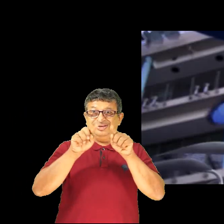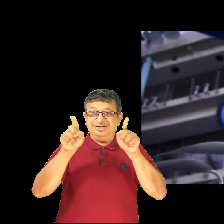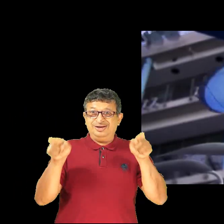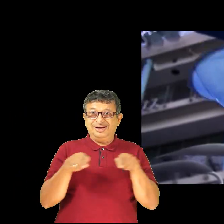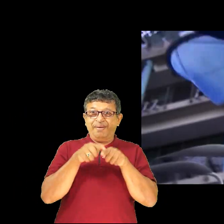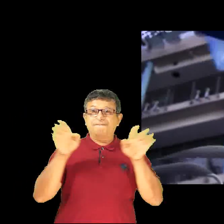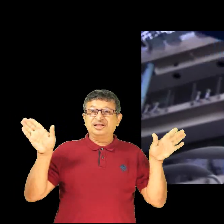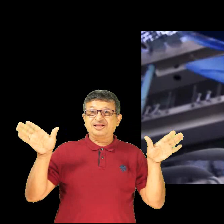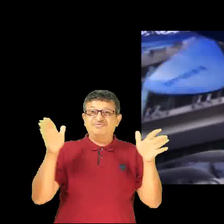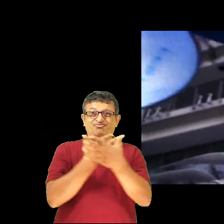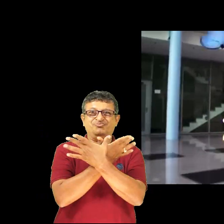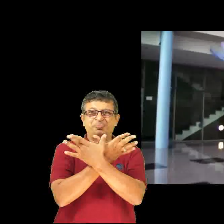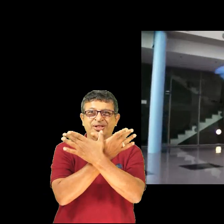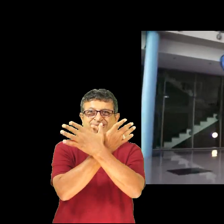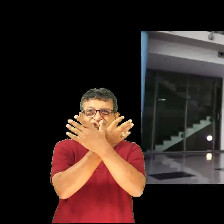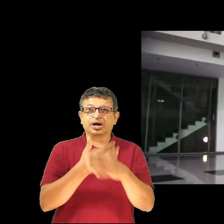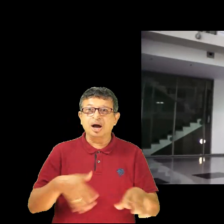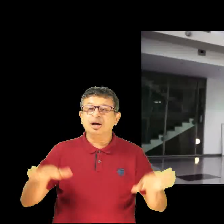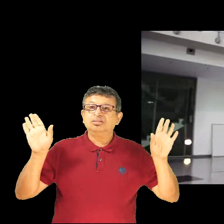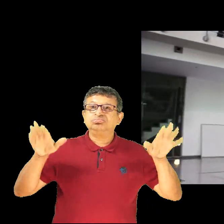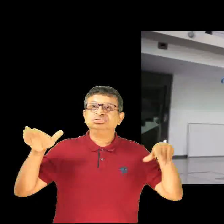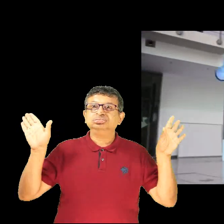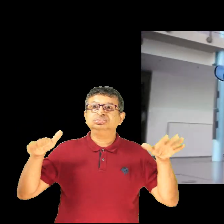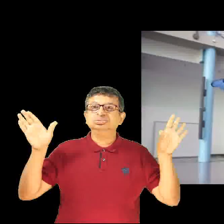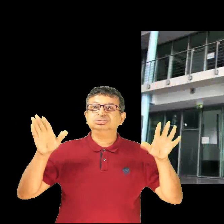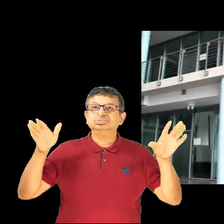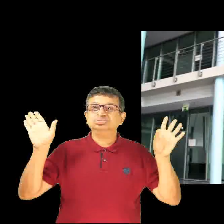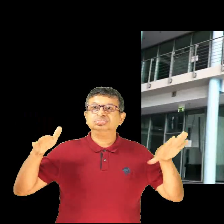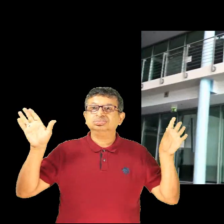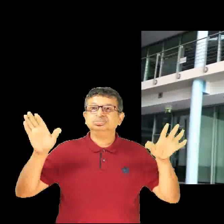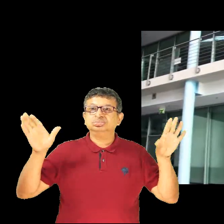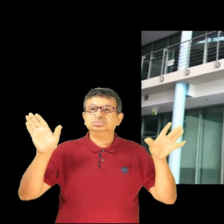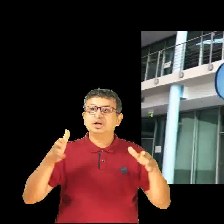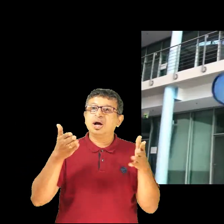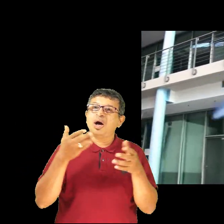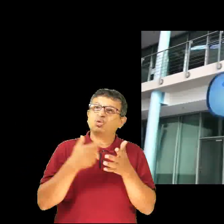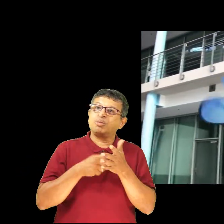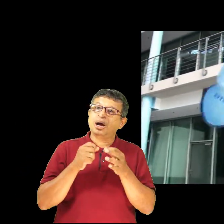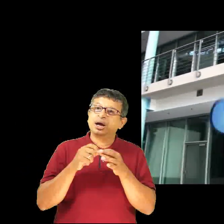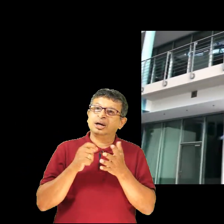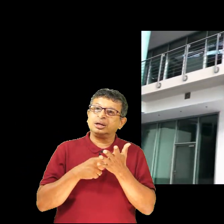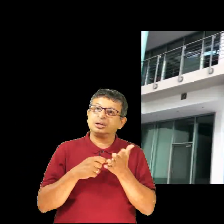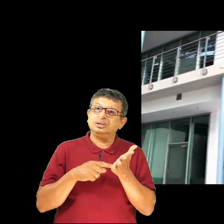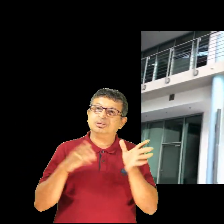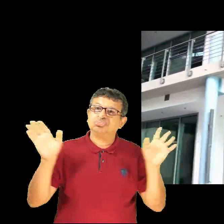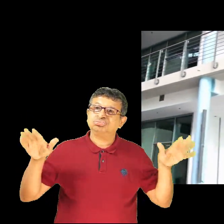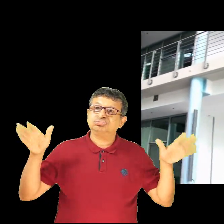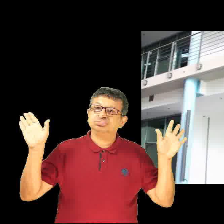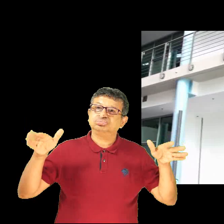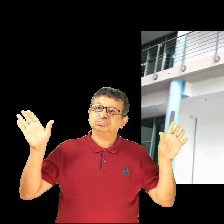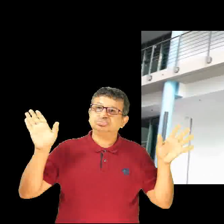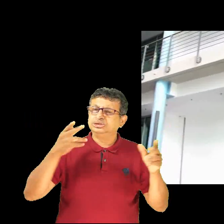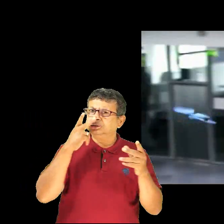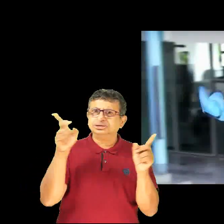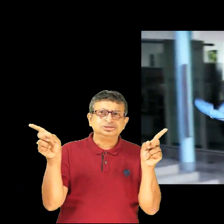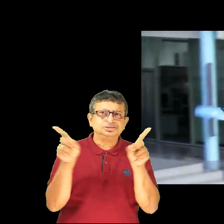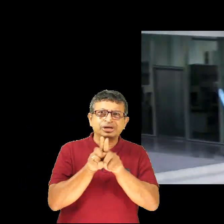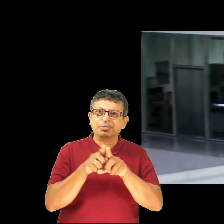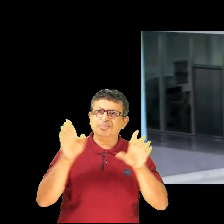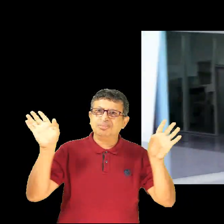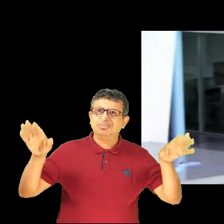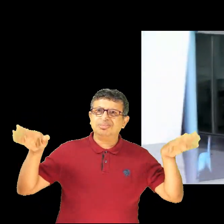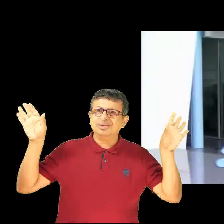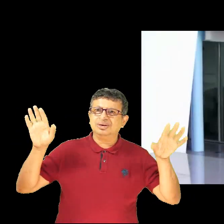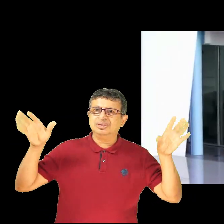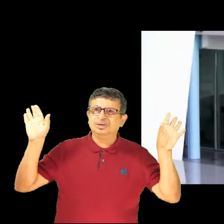also made by Festo, are one of the lightest robots in existence. They only weigh 32 grams, which is as light as a light bulb. That includes